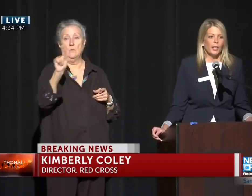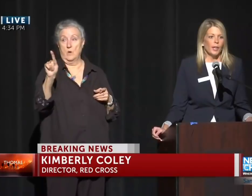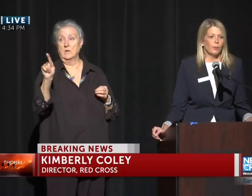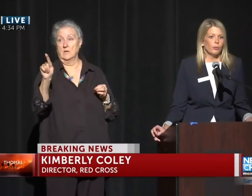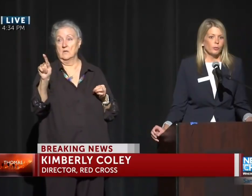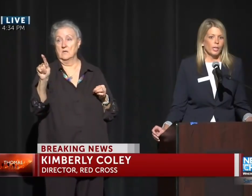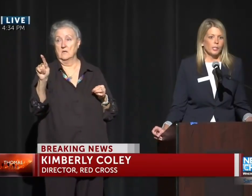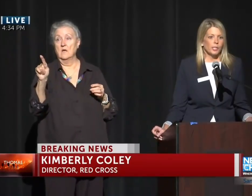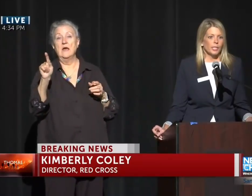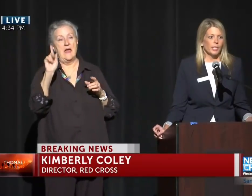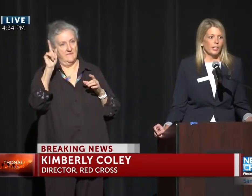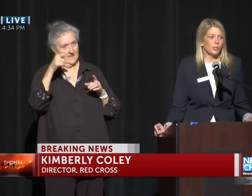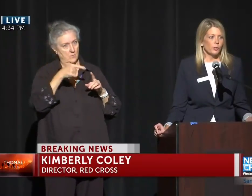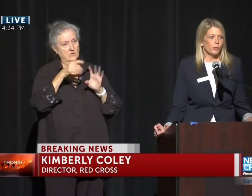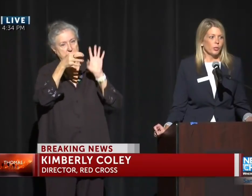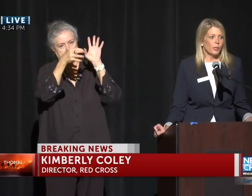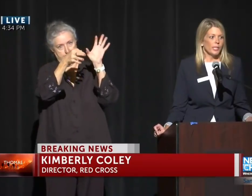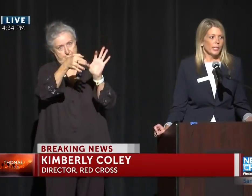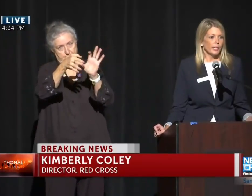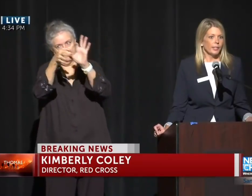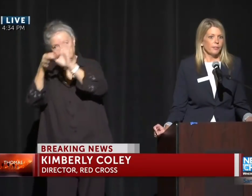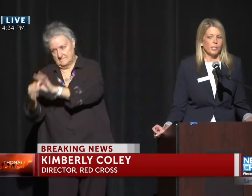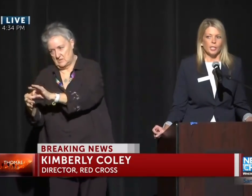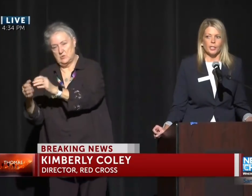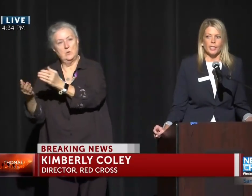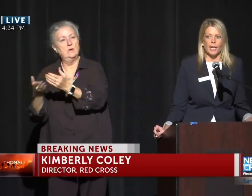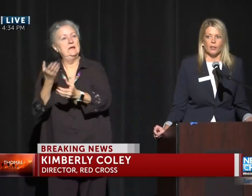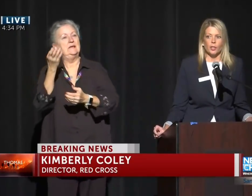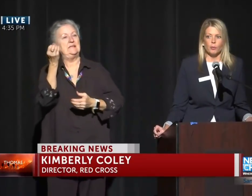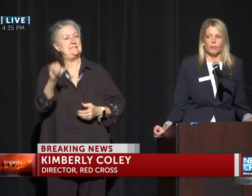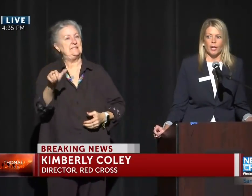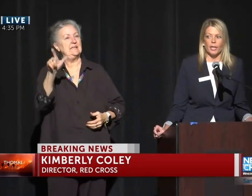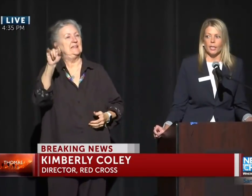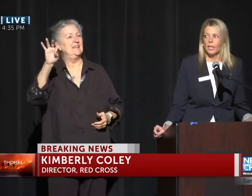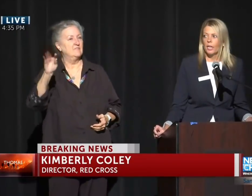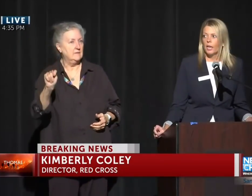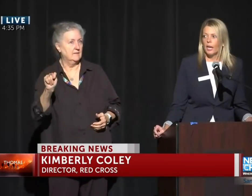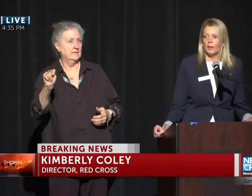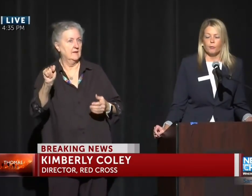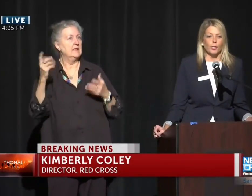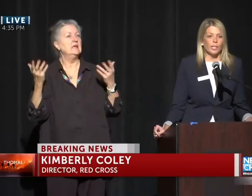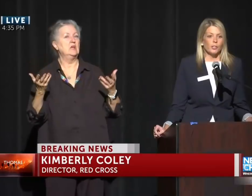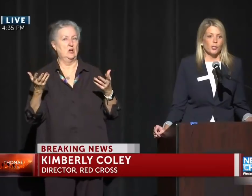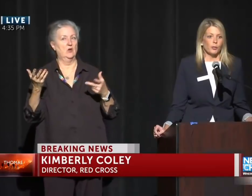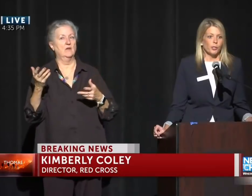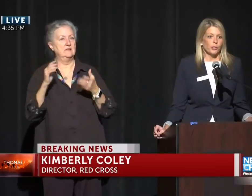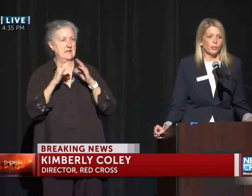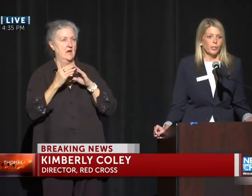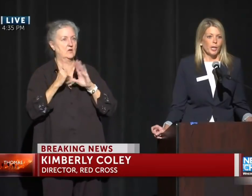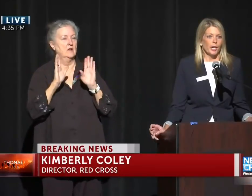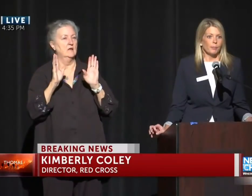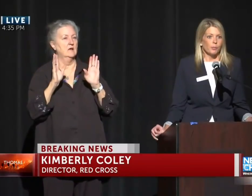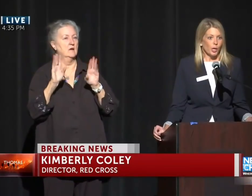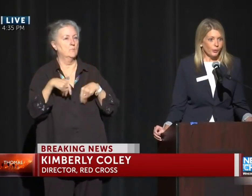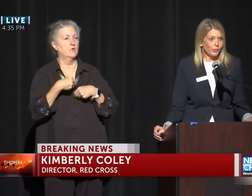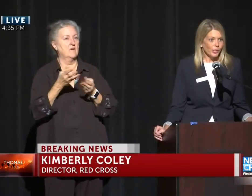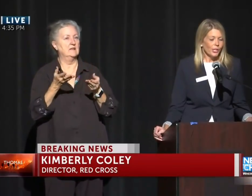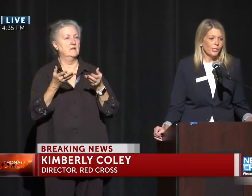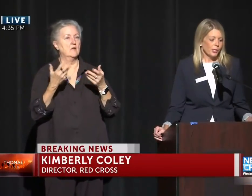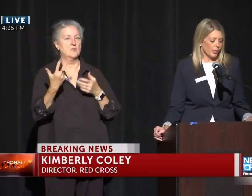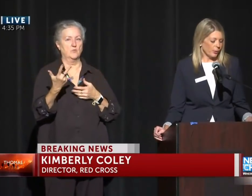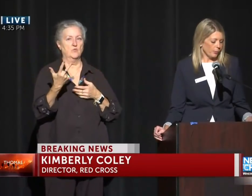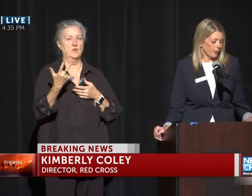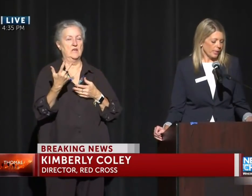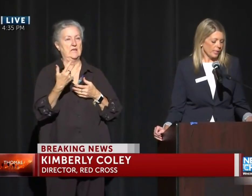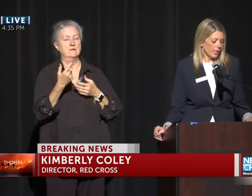211 and they will directly connect you to Easy Lift here in town. They're providing free shelter